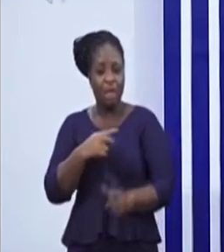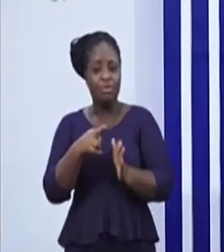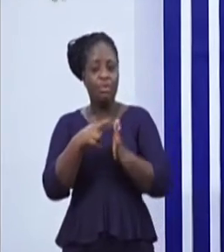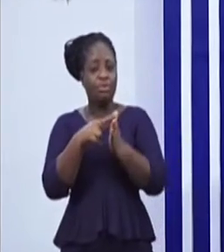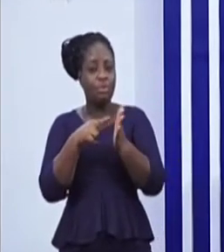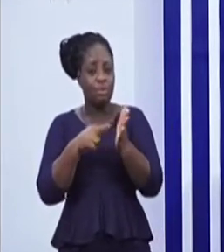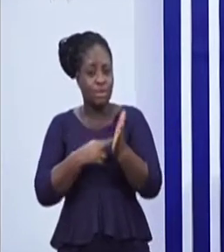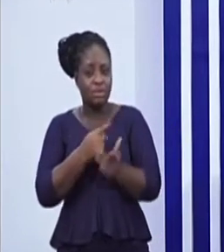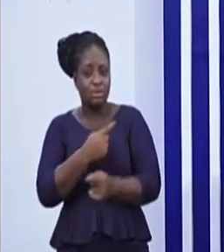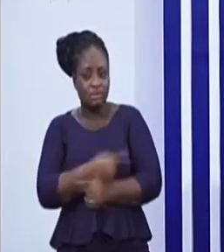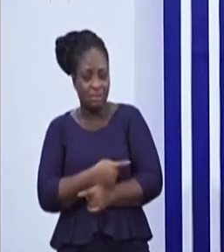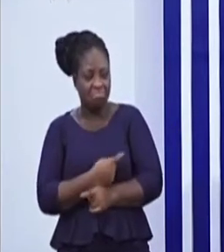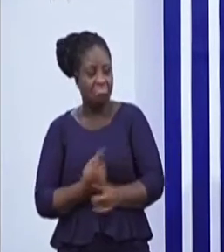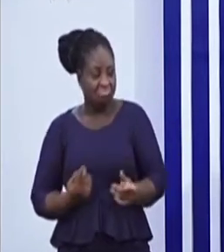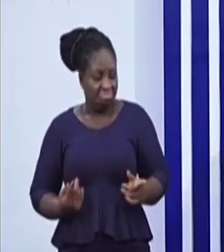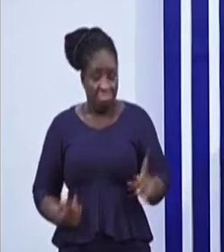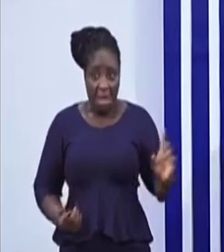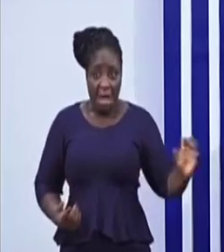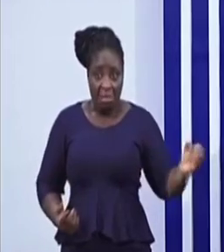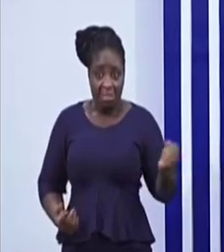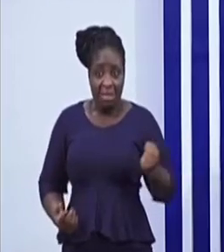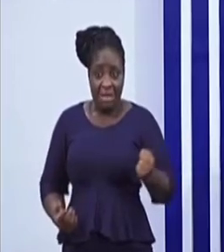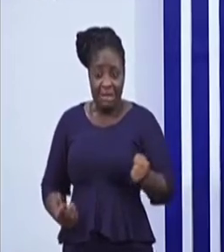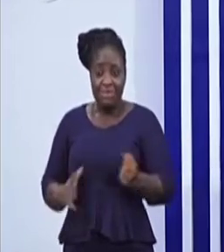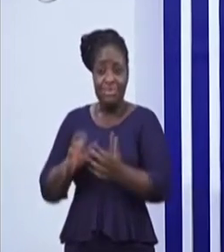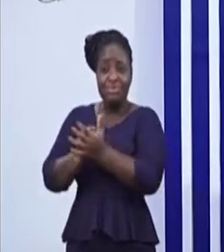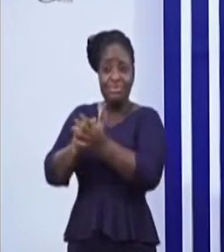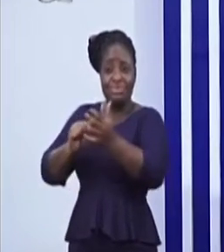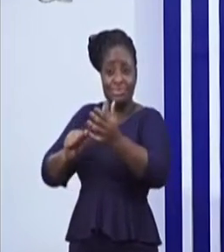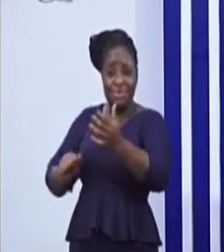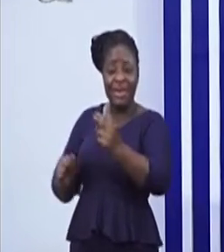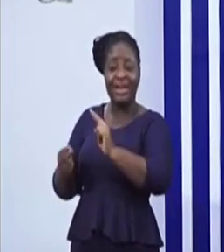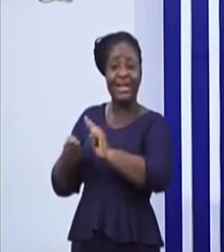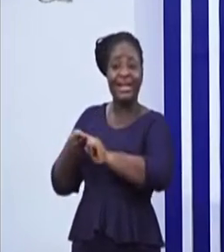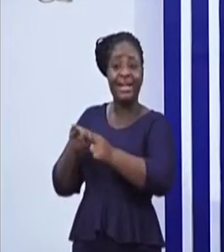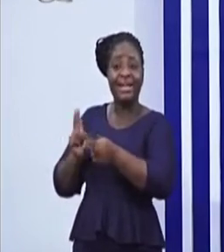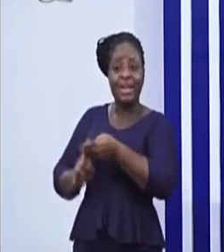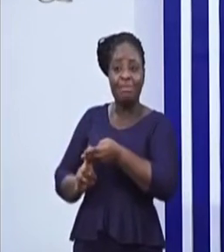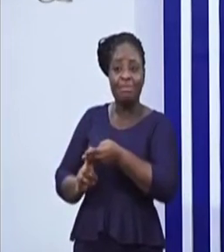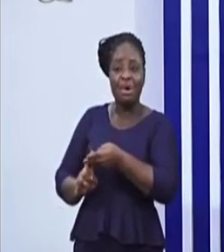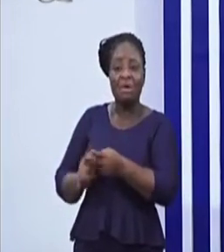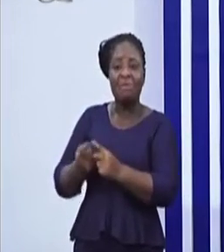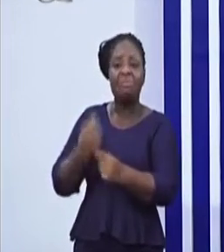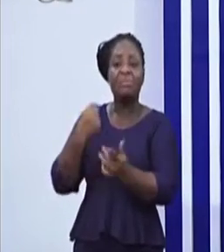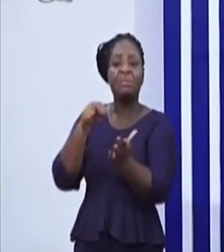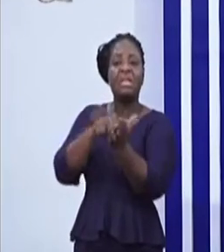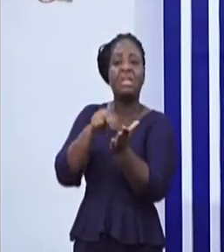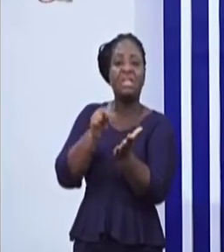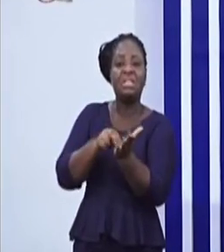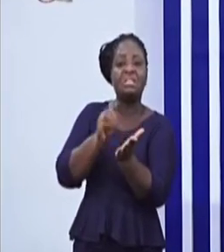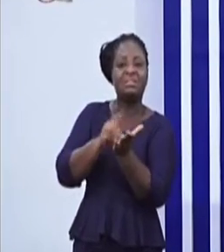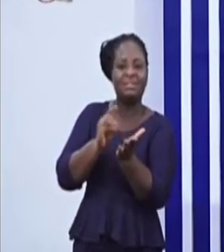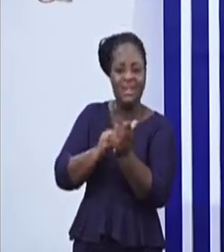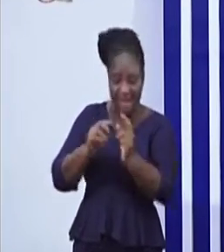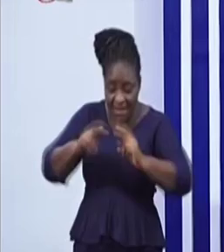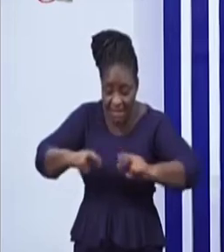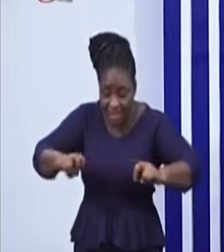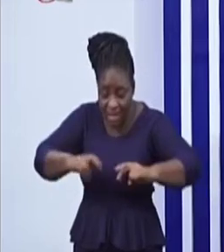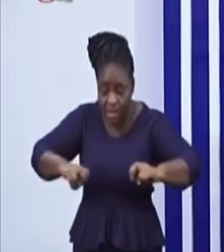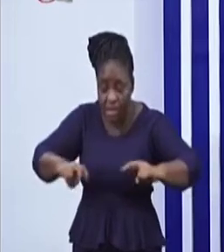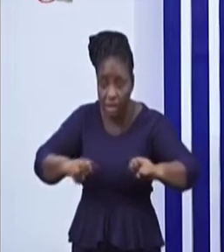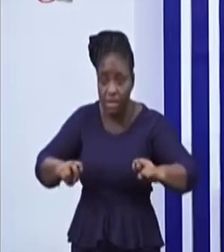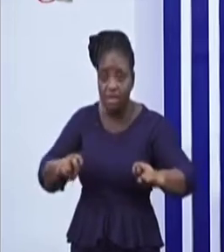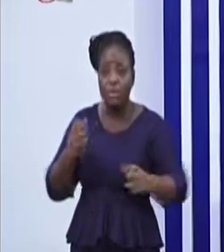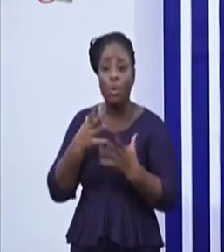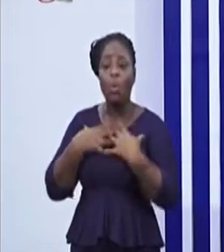reported to us, we are taking the urgent steps of withdrawing those members of personnel from the front lines and investigating the matters that have